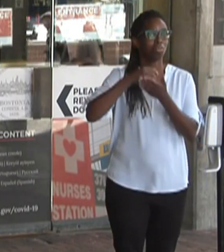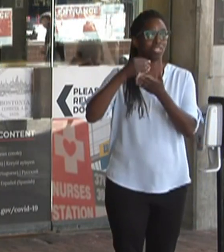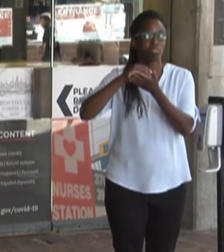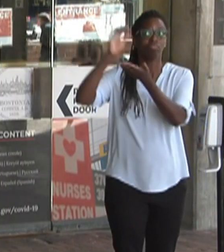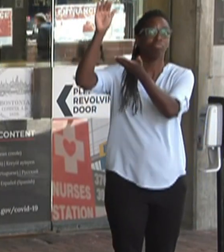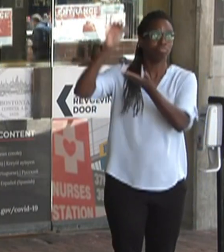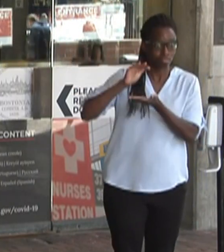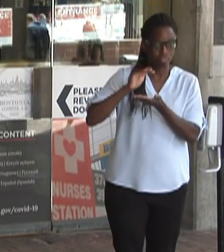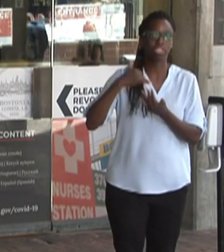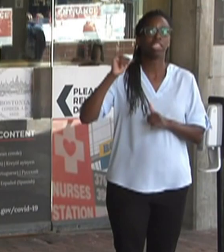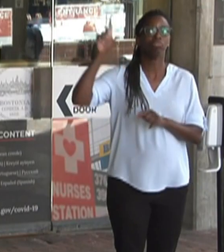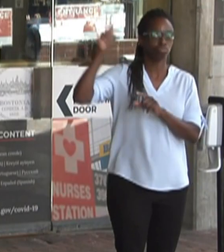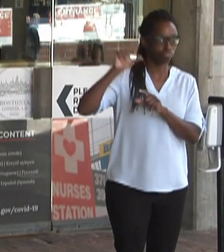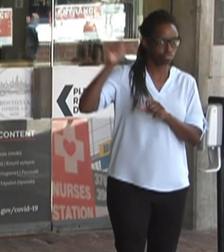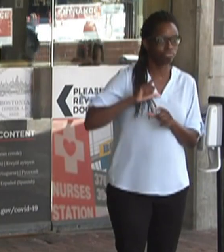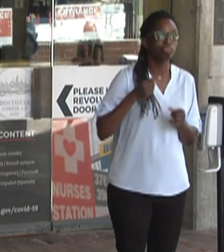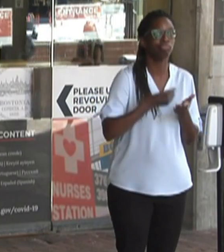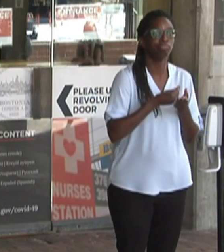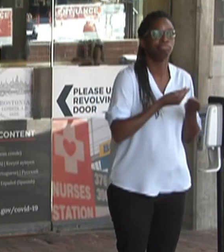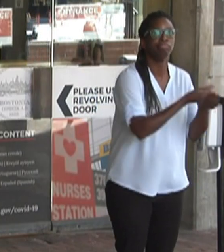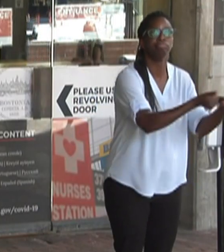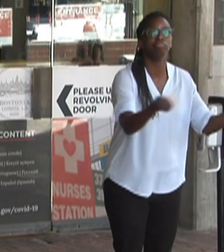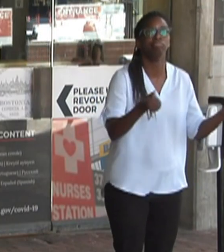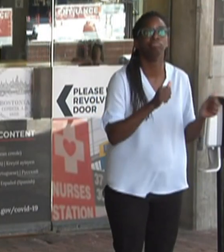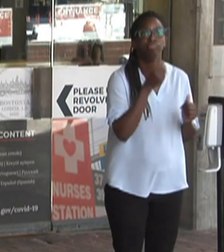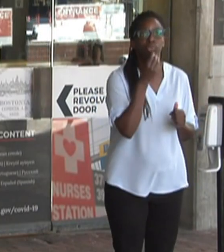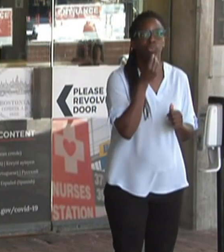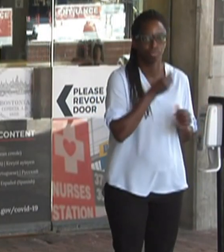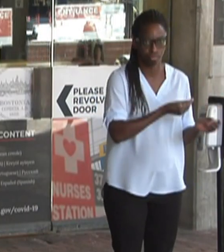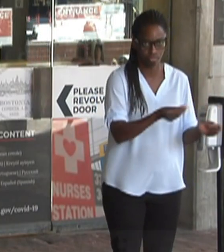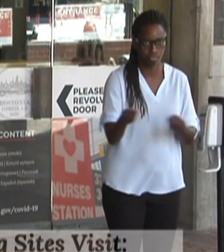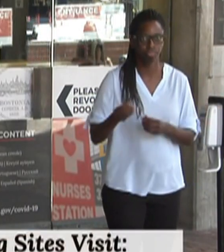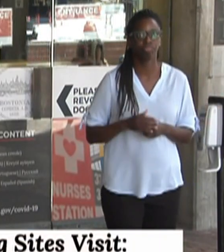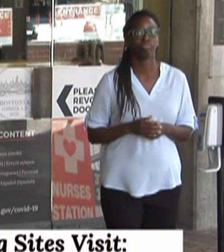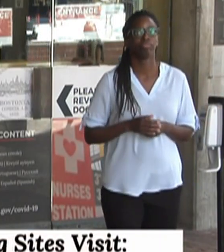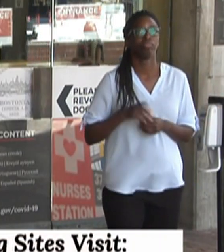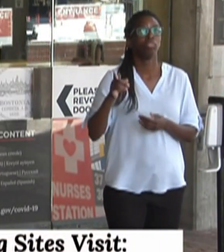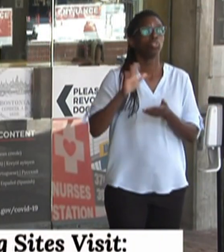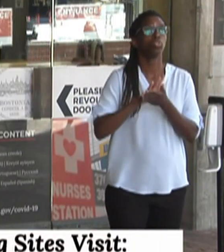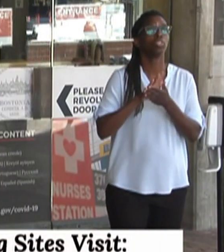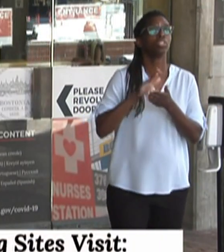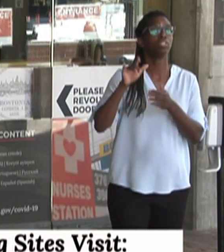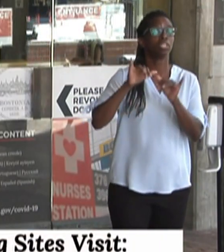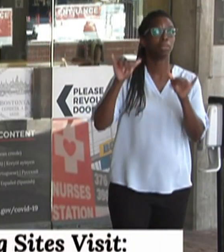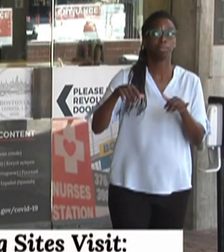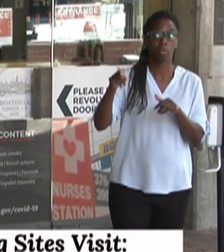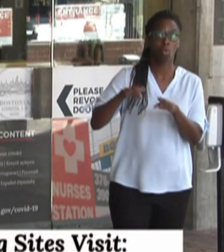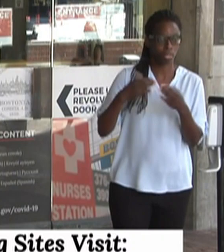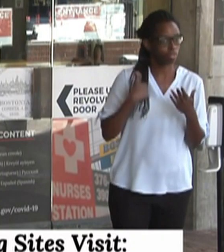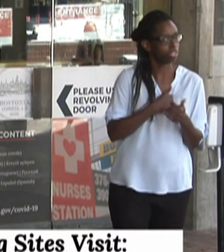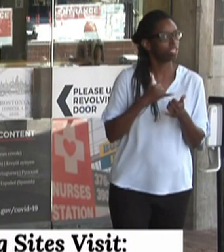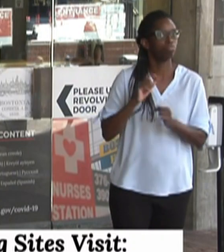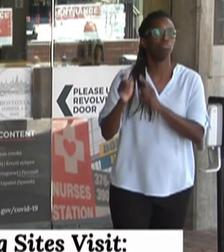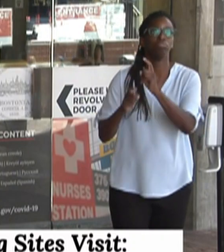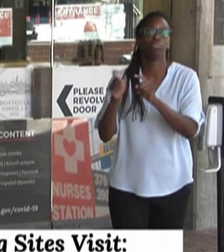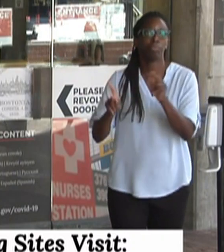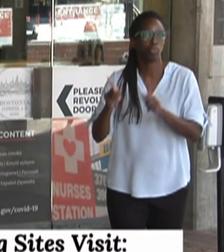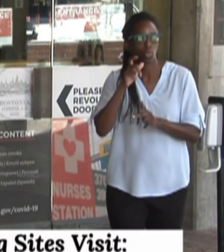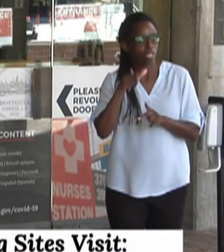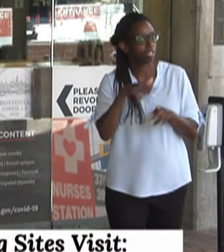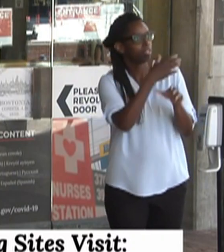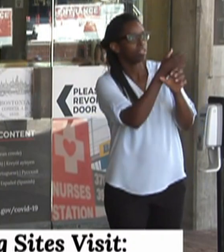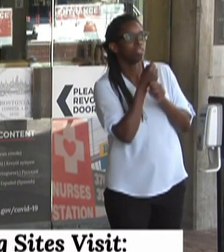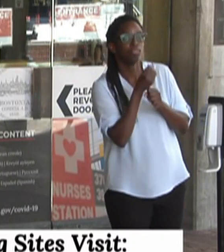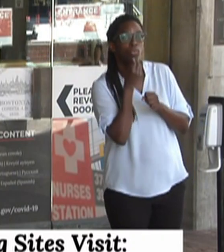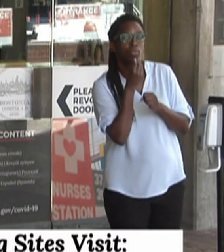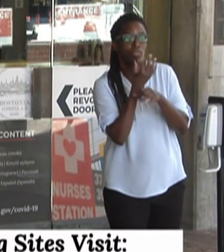them again to extend it beyond September 18th through the end of the year. I'm joining other cities to ask them to extend it to support